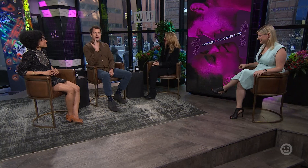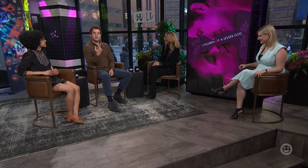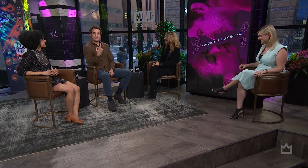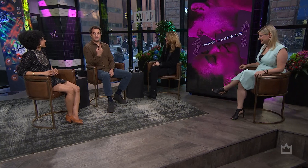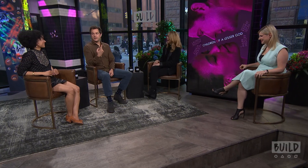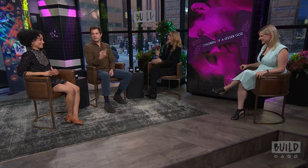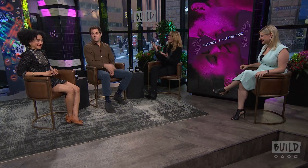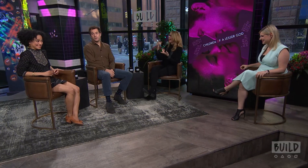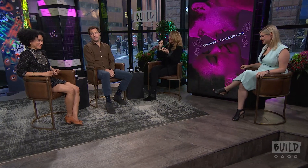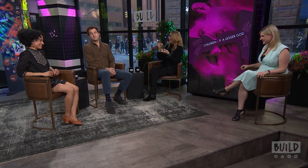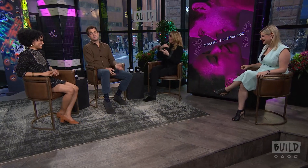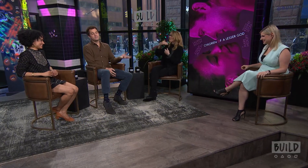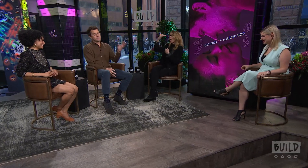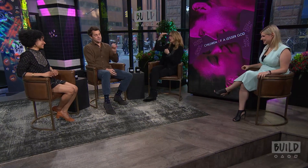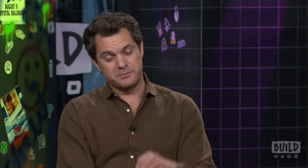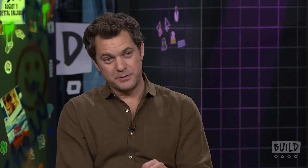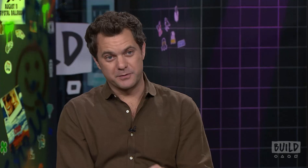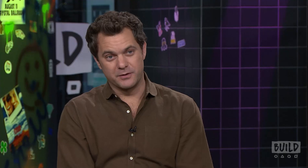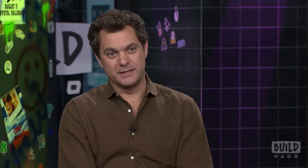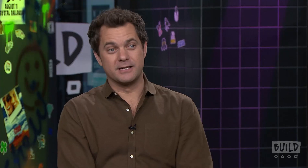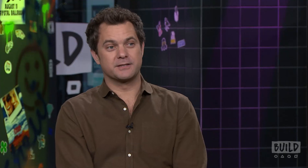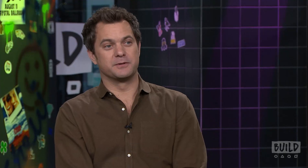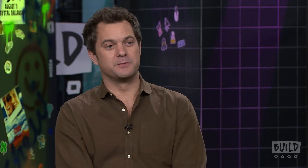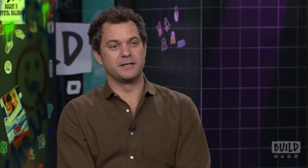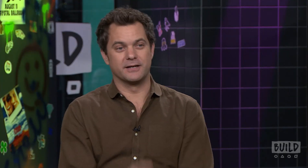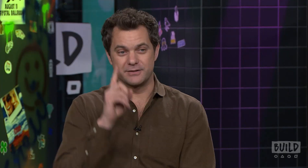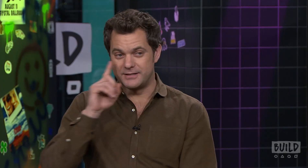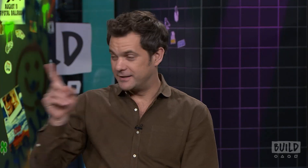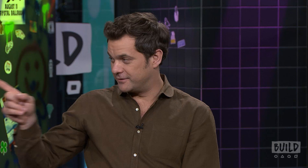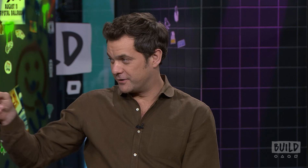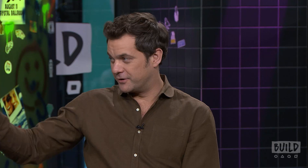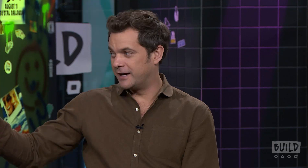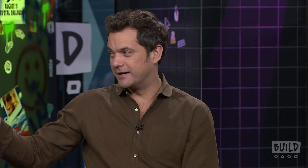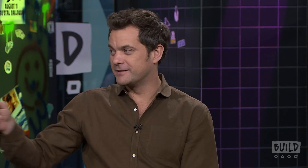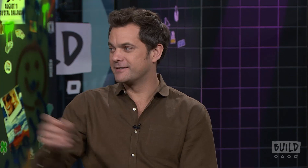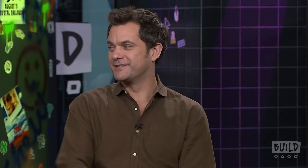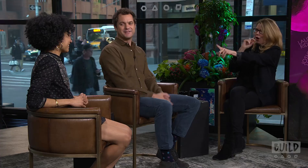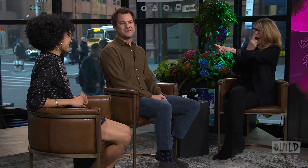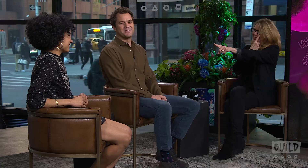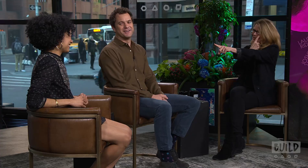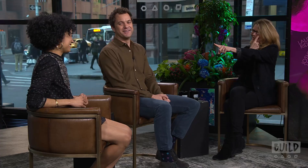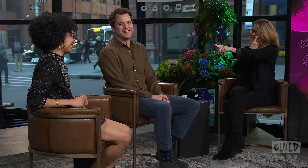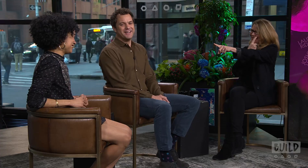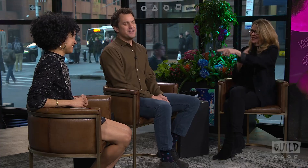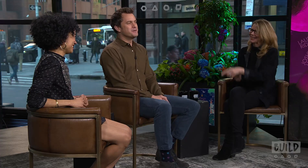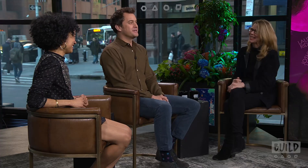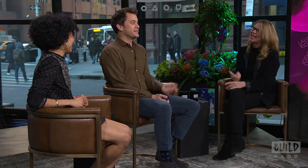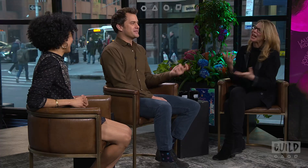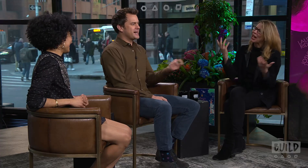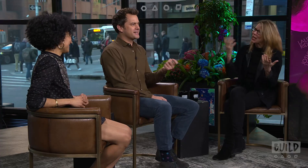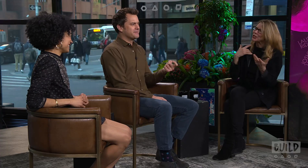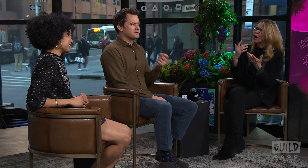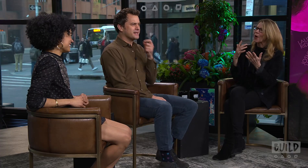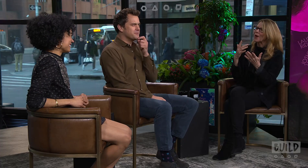Well, when I know that I've forgotten or transposed a word that's not supposed to be there, I just see it in her eyes. So usually